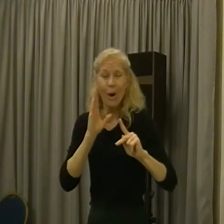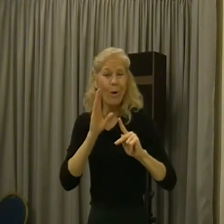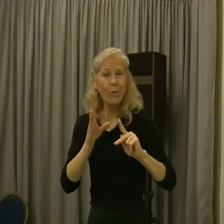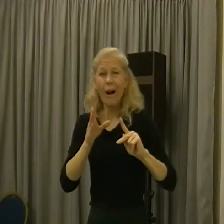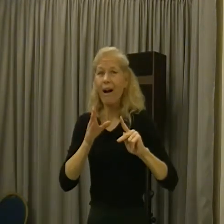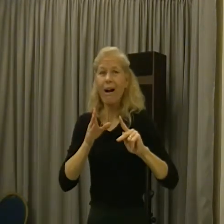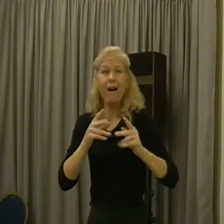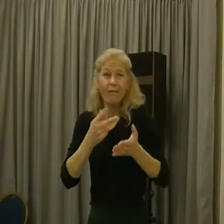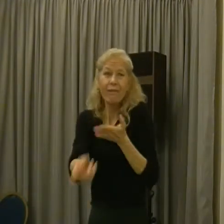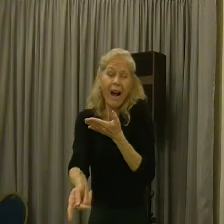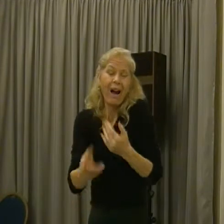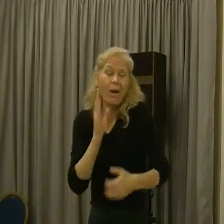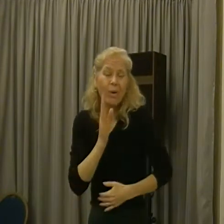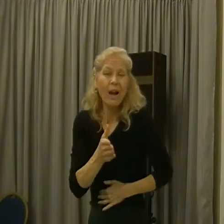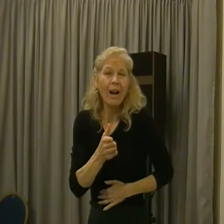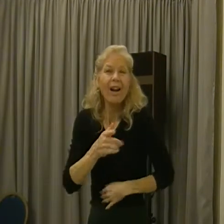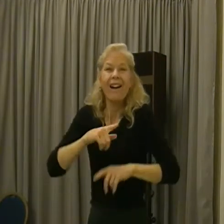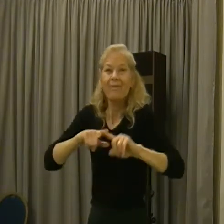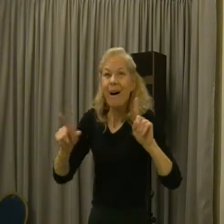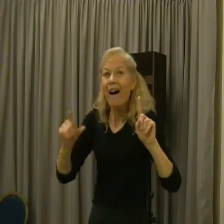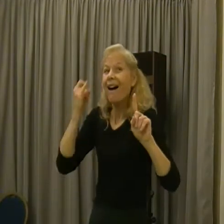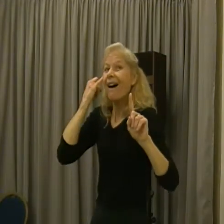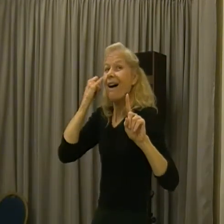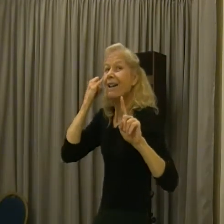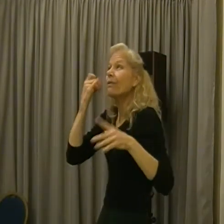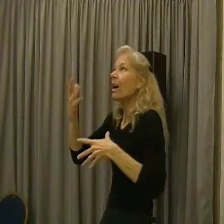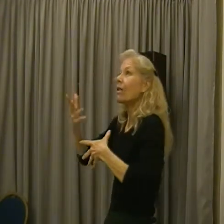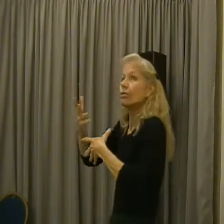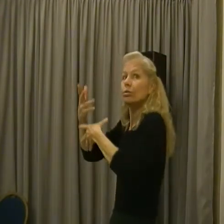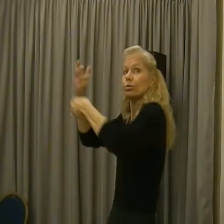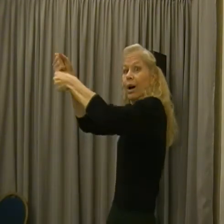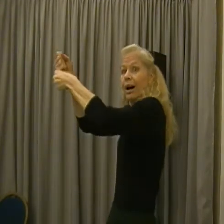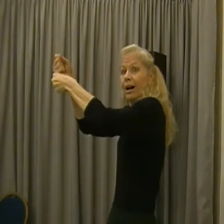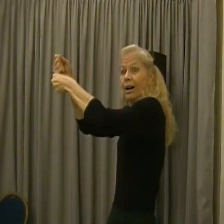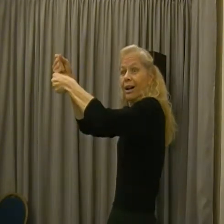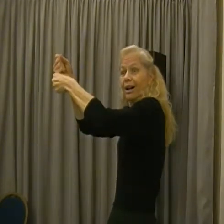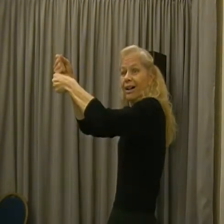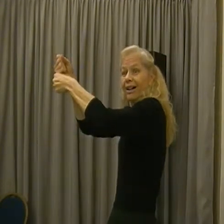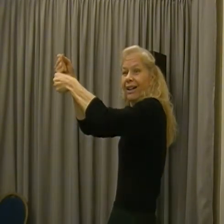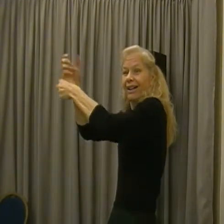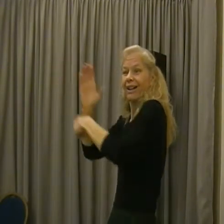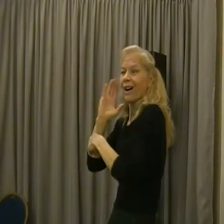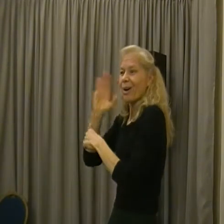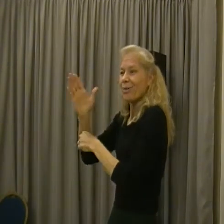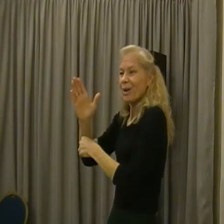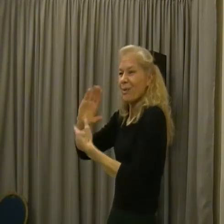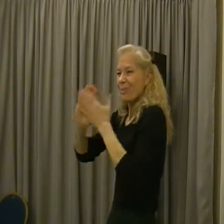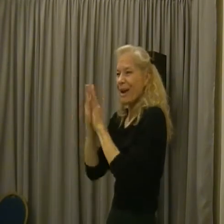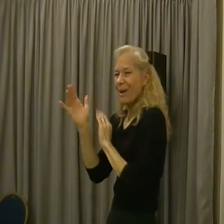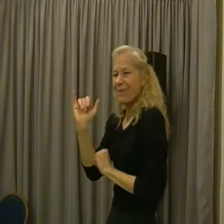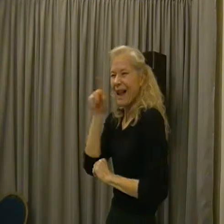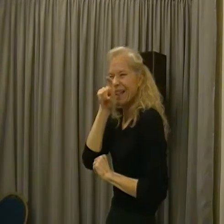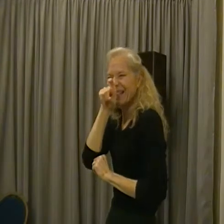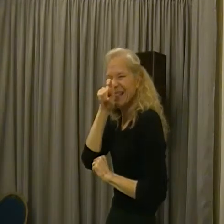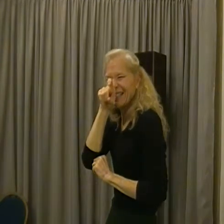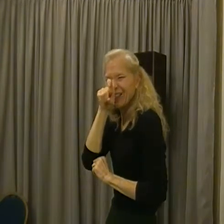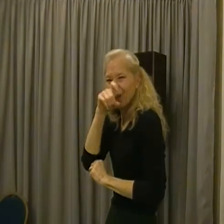in 2 Corinthians 12:10, for when I am weak, then am I strong. He realized